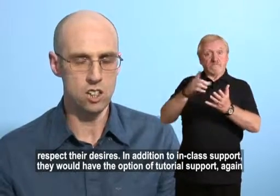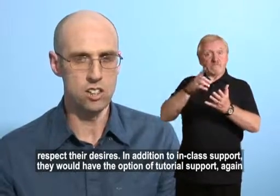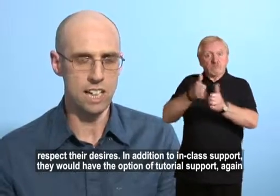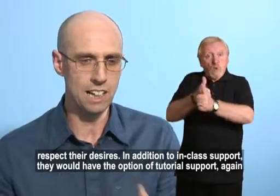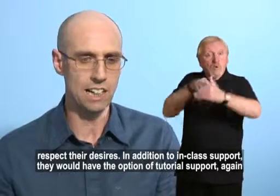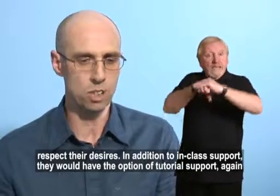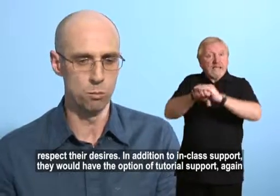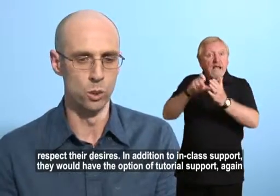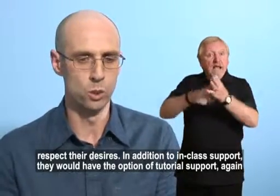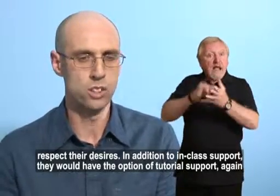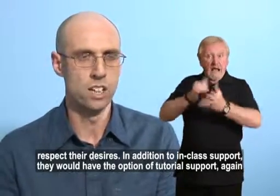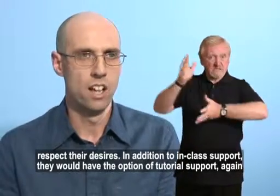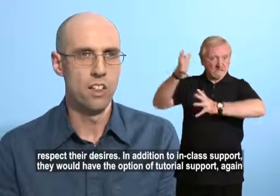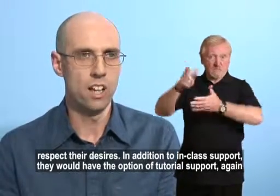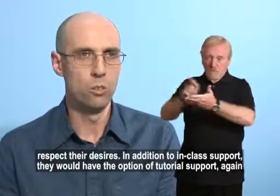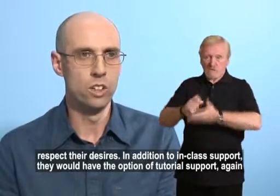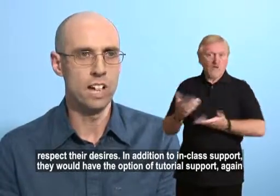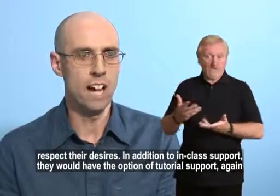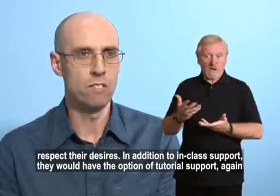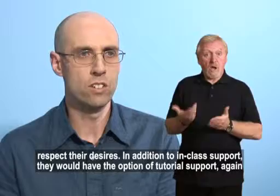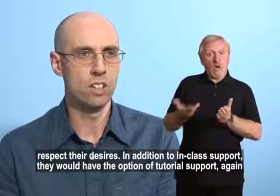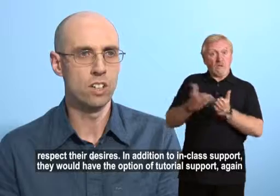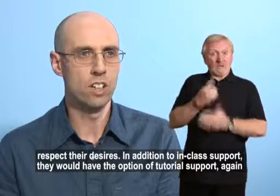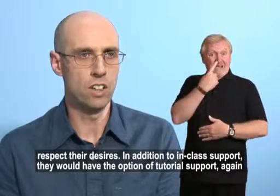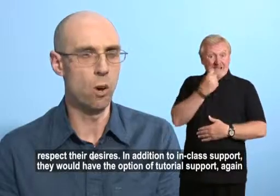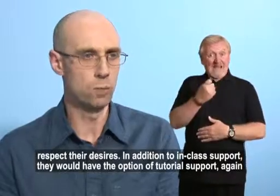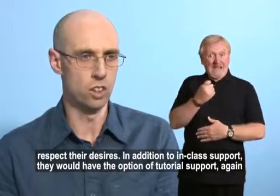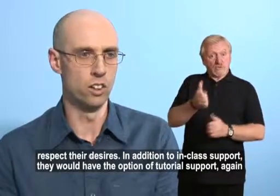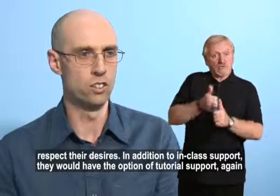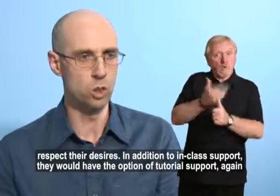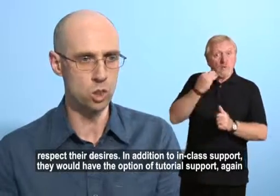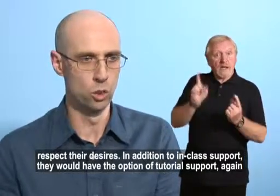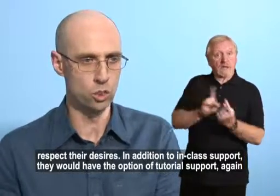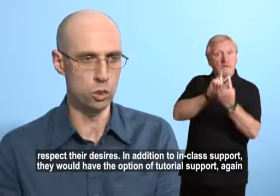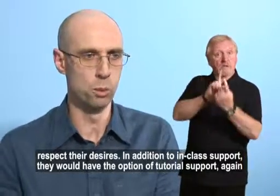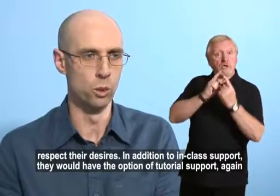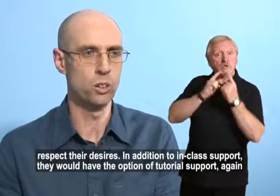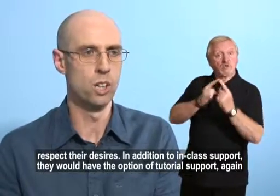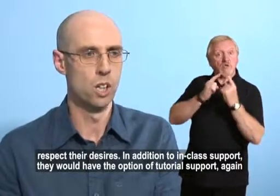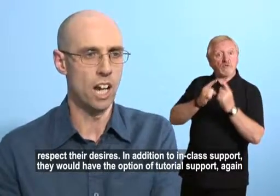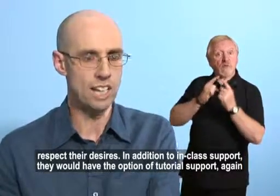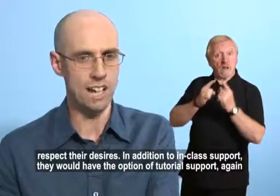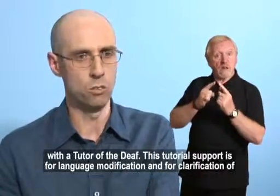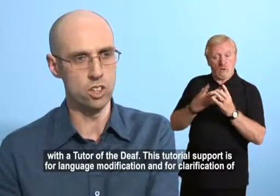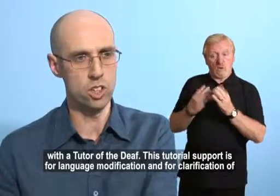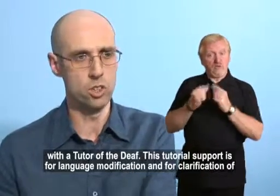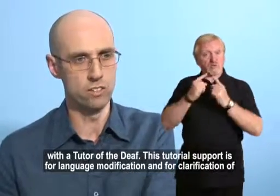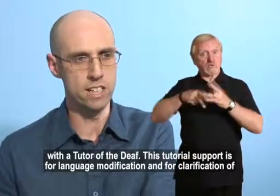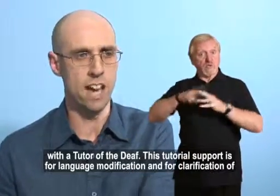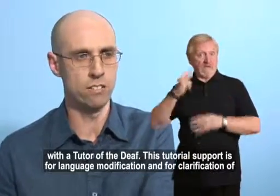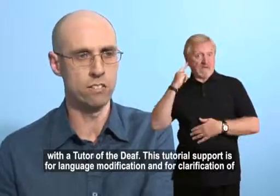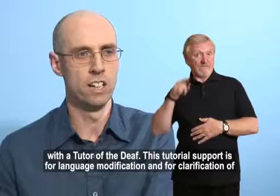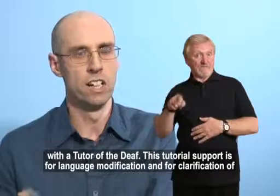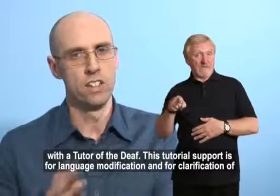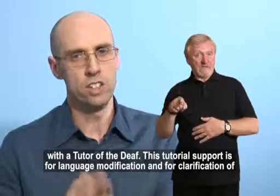In addition to in-class support, they would have the option of tutorial support, again with the tutor